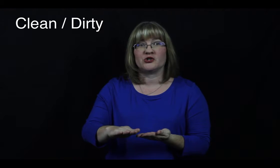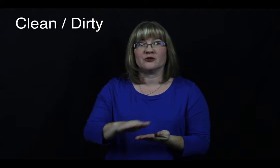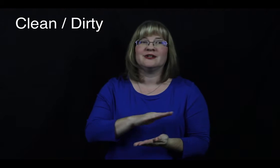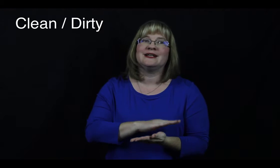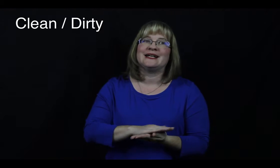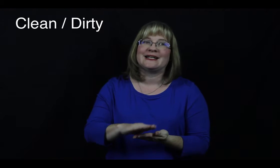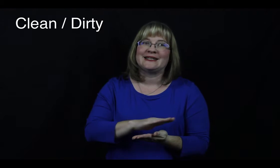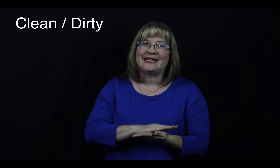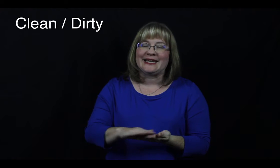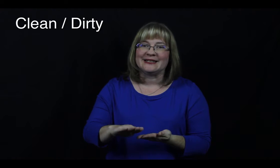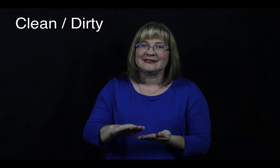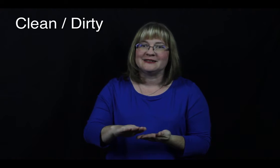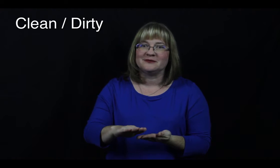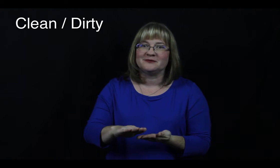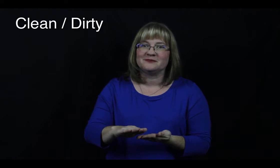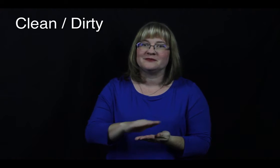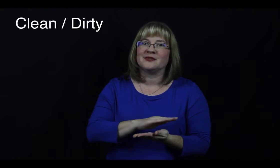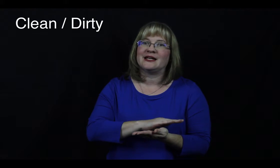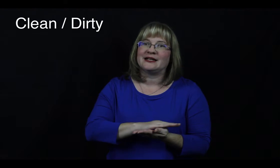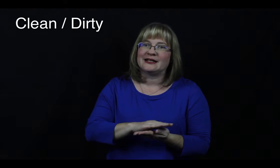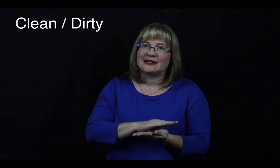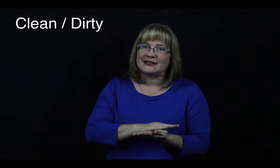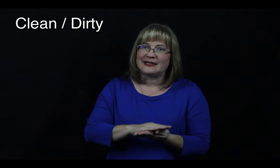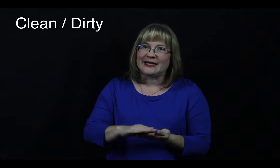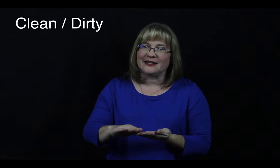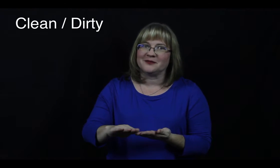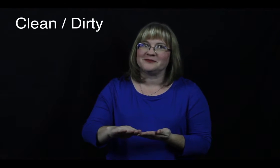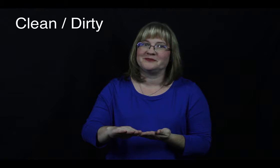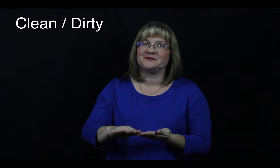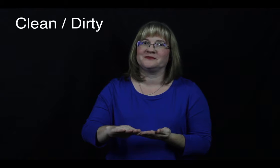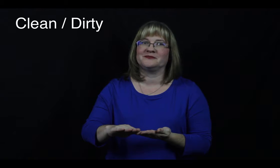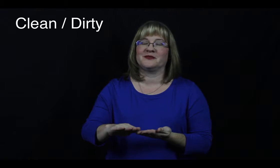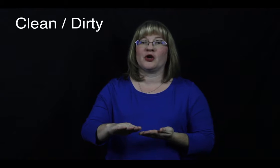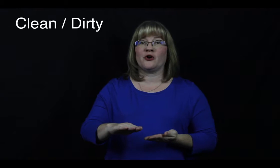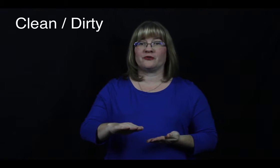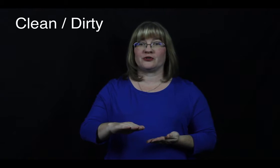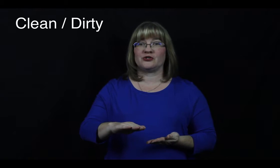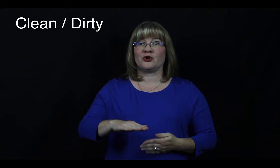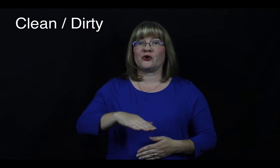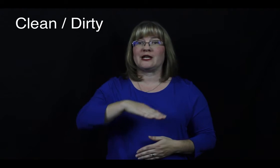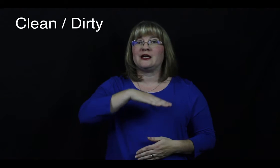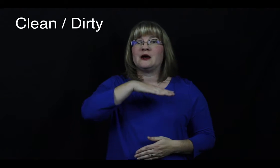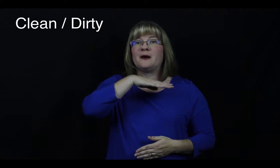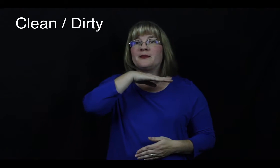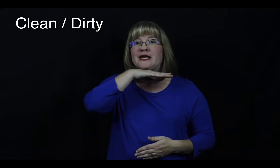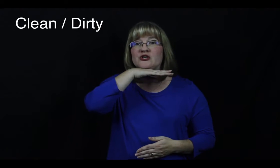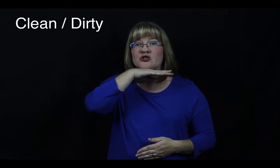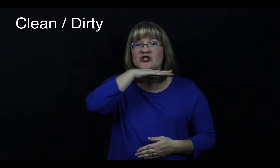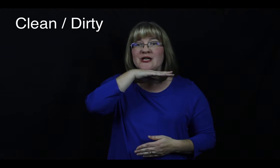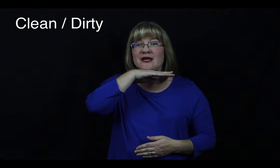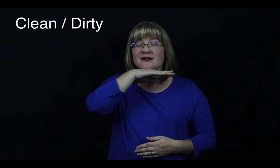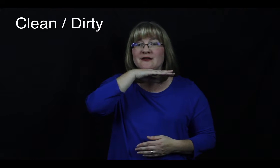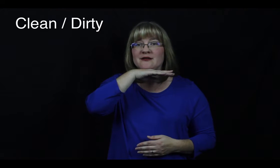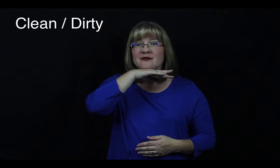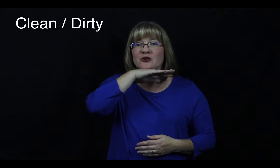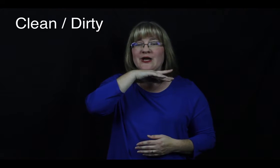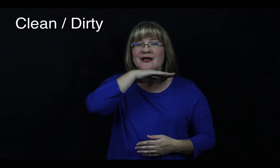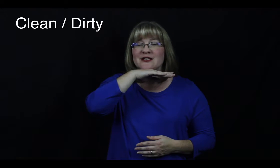furniture. Clean. Clean. For dirty, place your chin, your hand